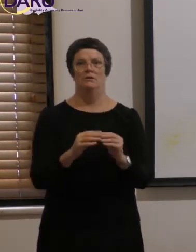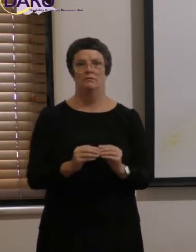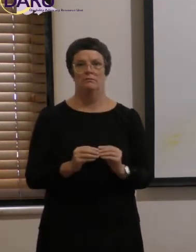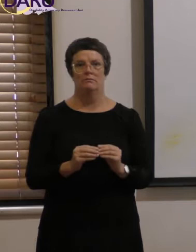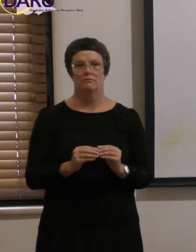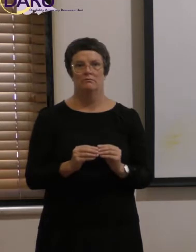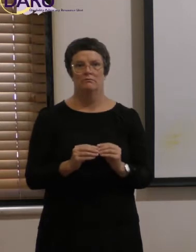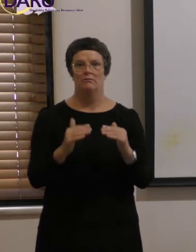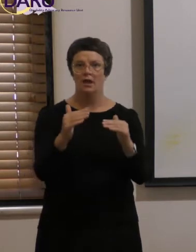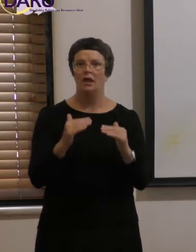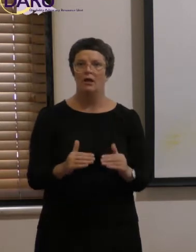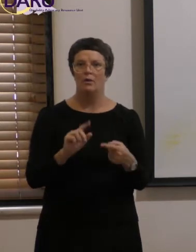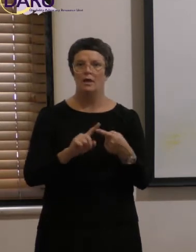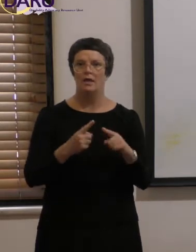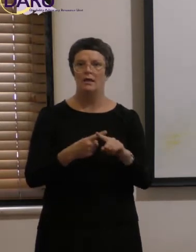exclusion,